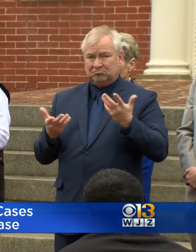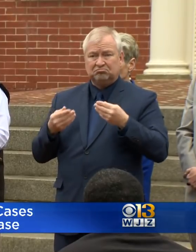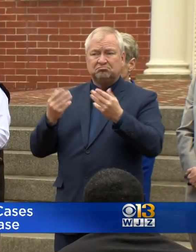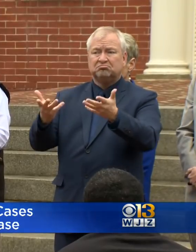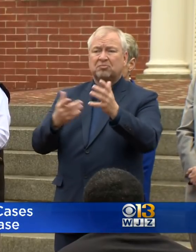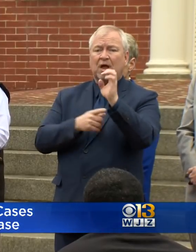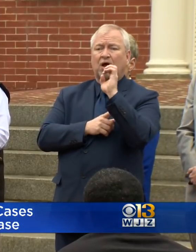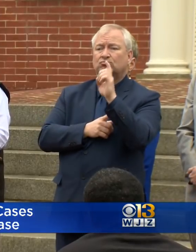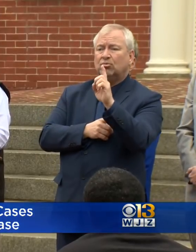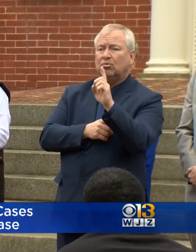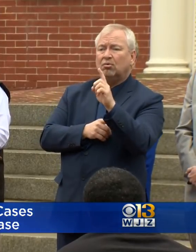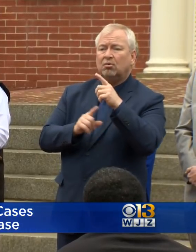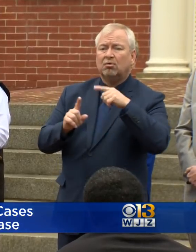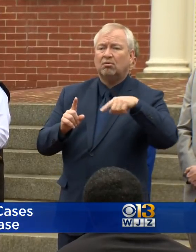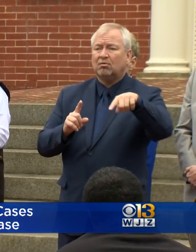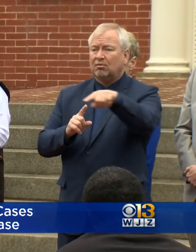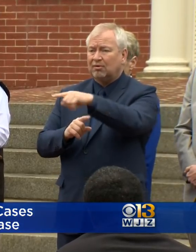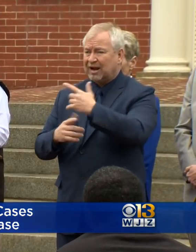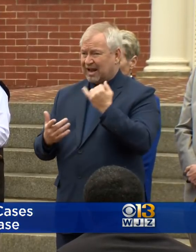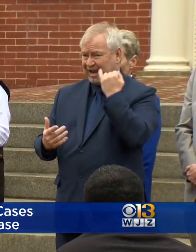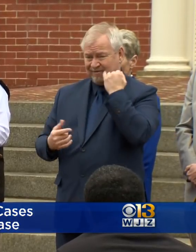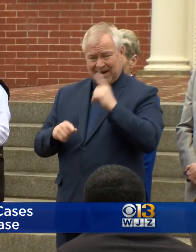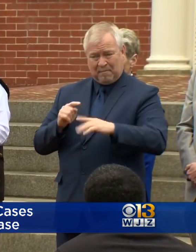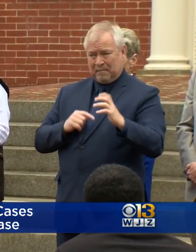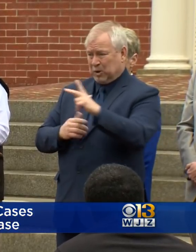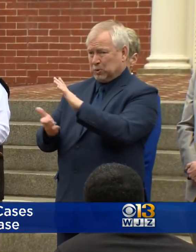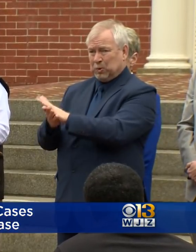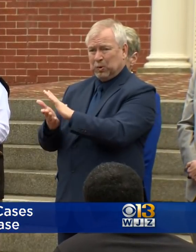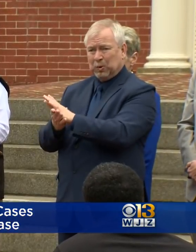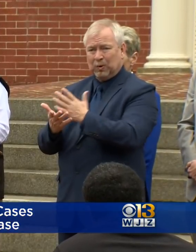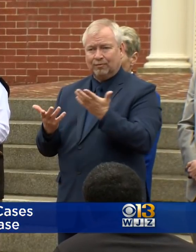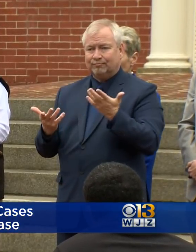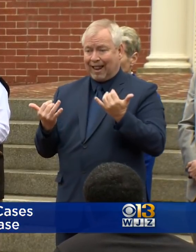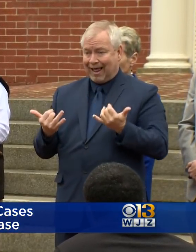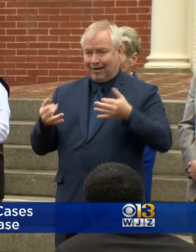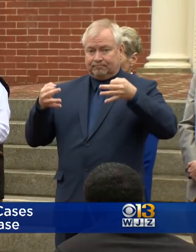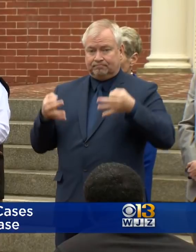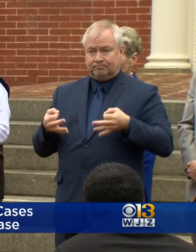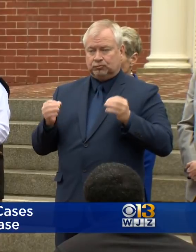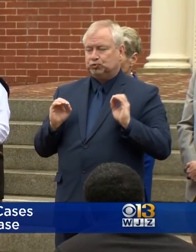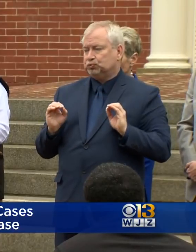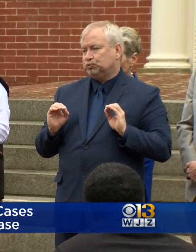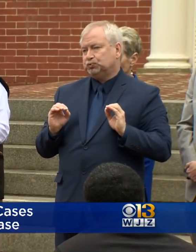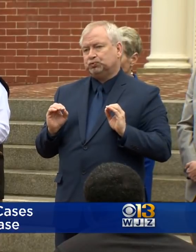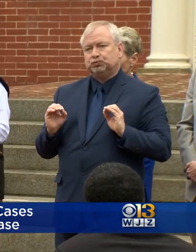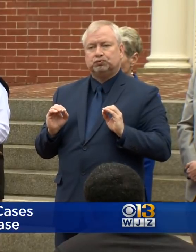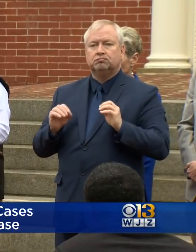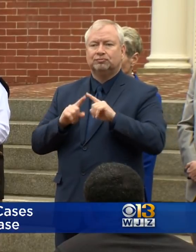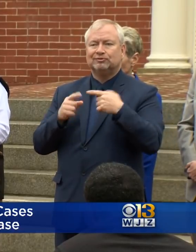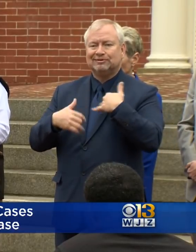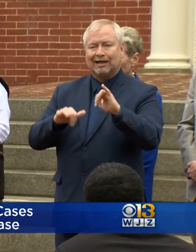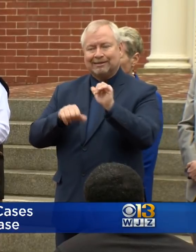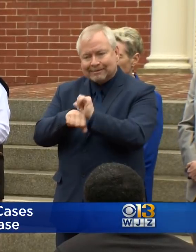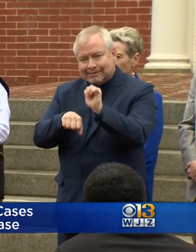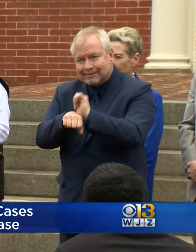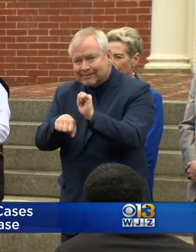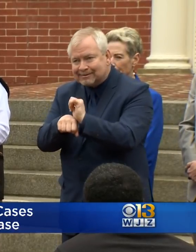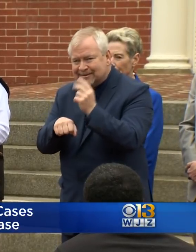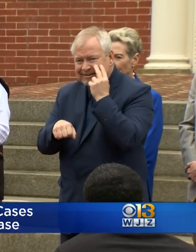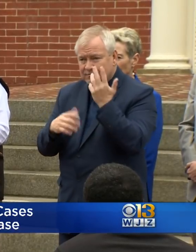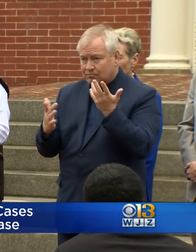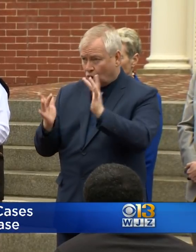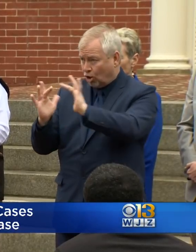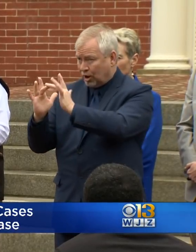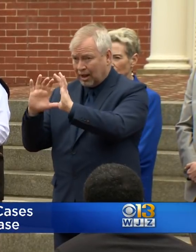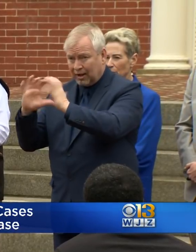kids in that eventuality. So the decision hasn't been made, but they're working on what do we do in that case as far as online learning